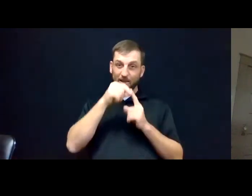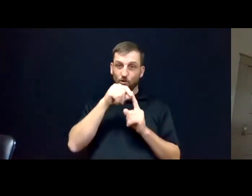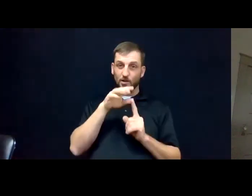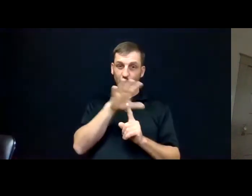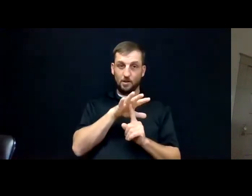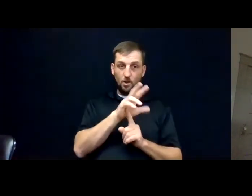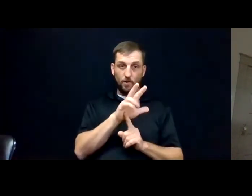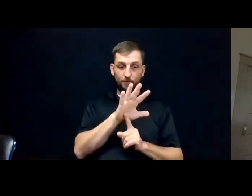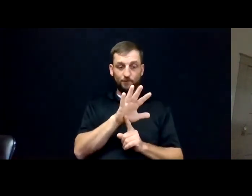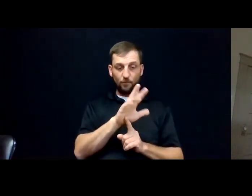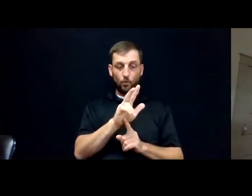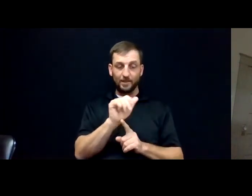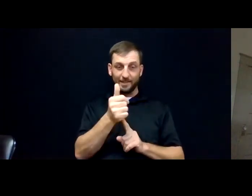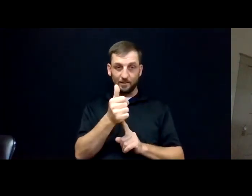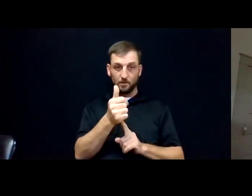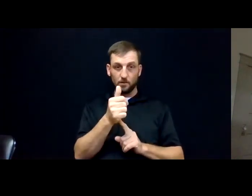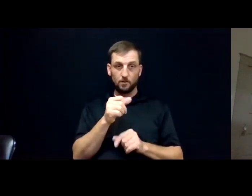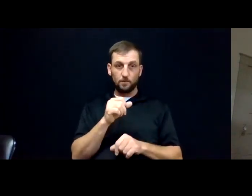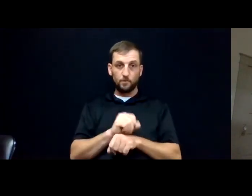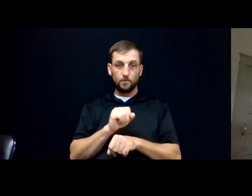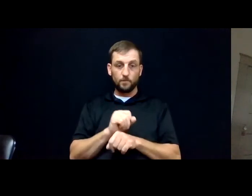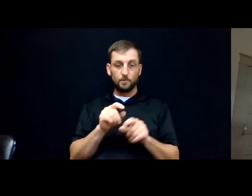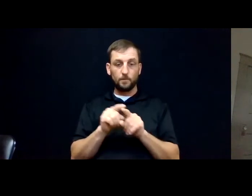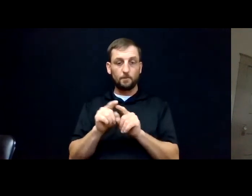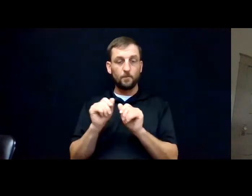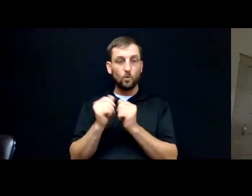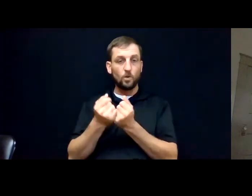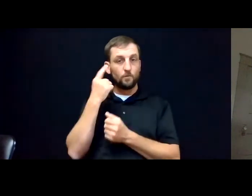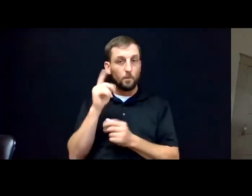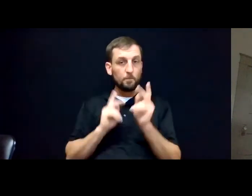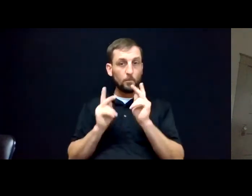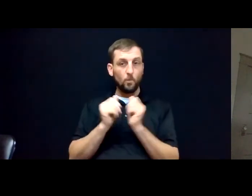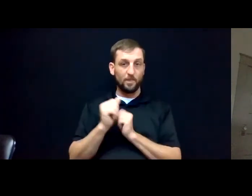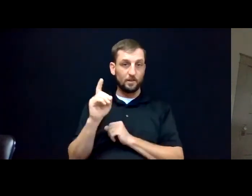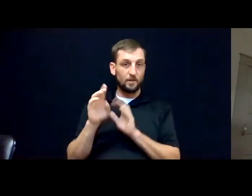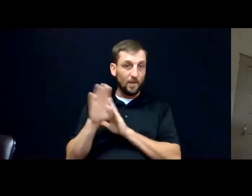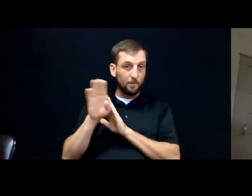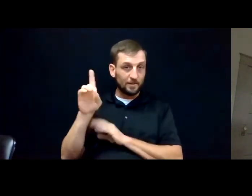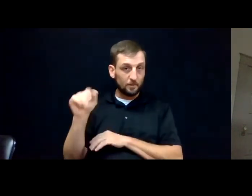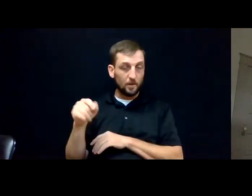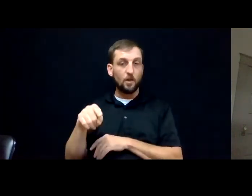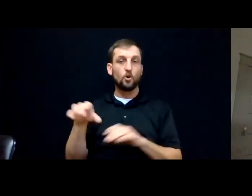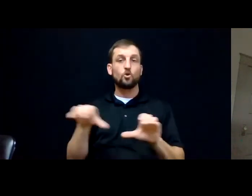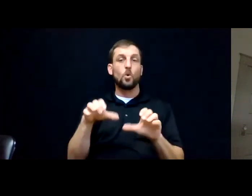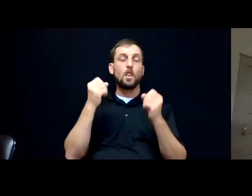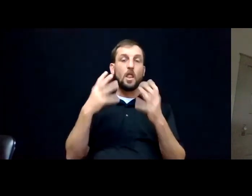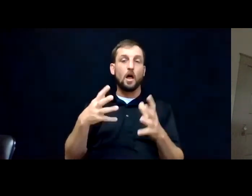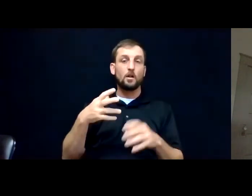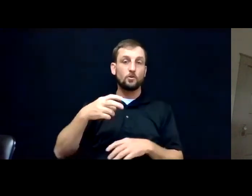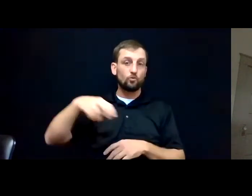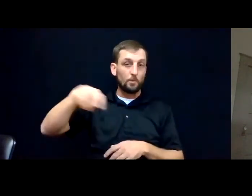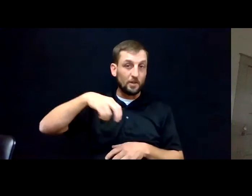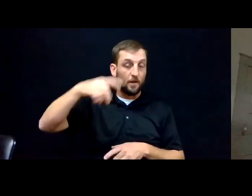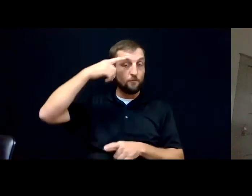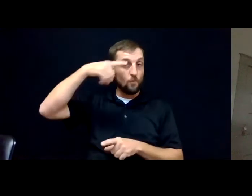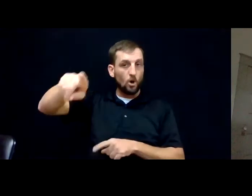ARCs or associations for persons with developmental disabilities, they do a lot of transportation for job sites. So every